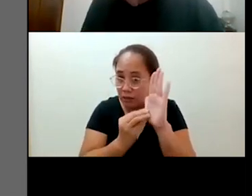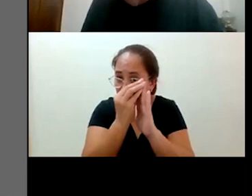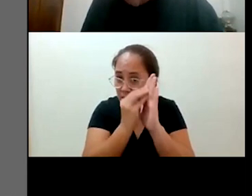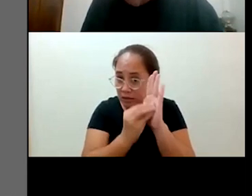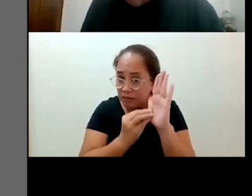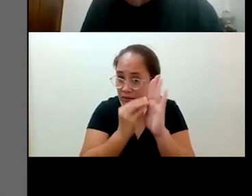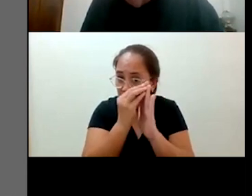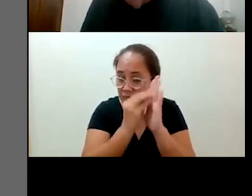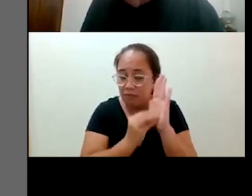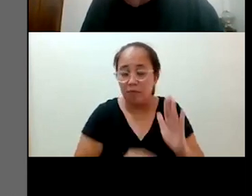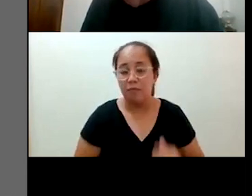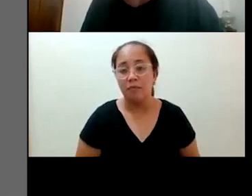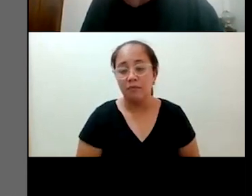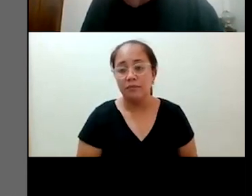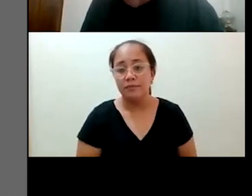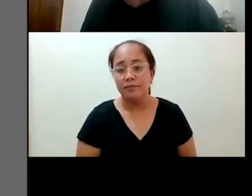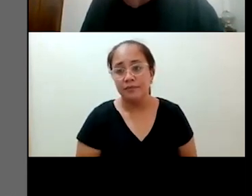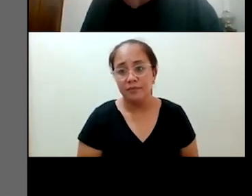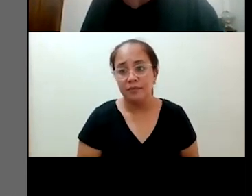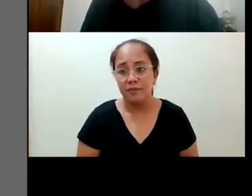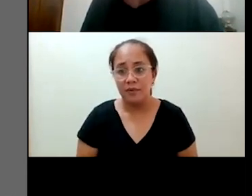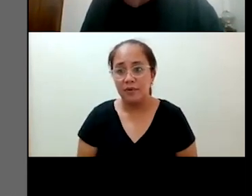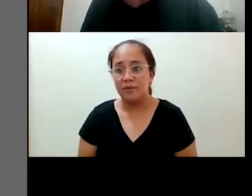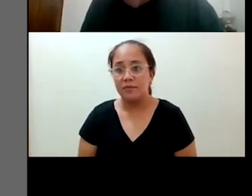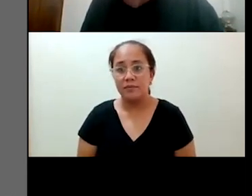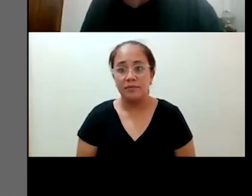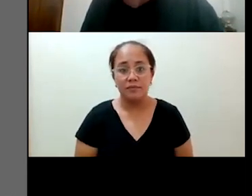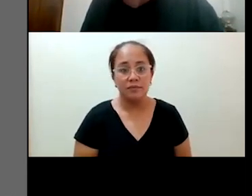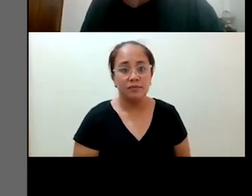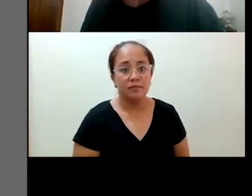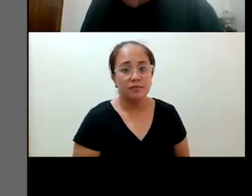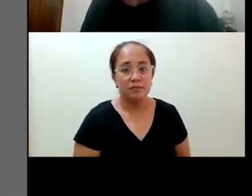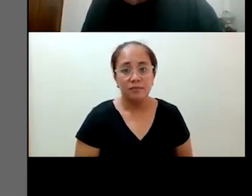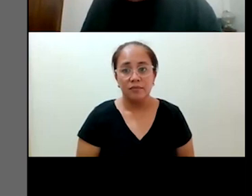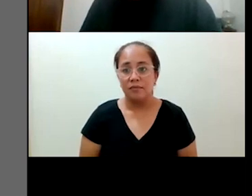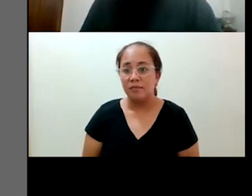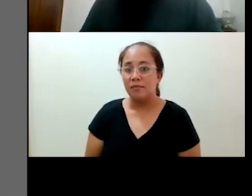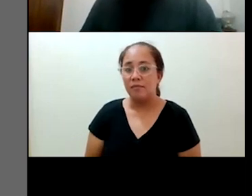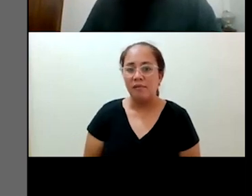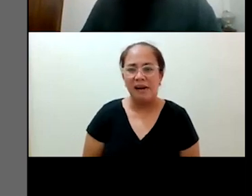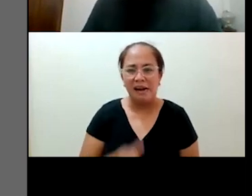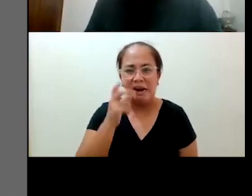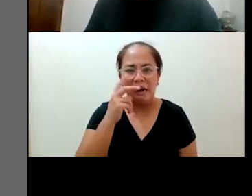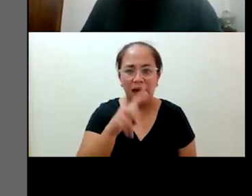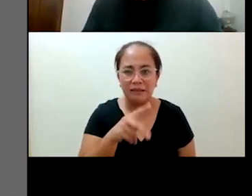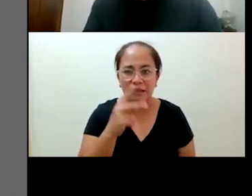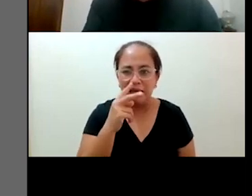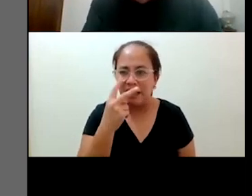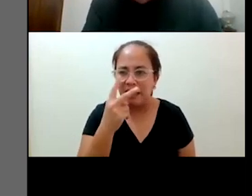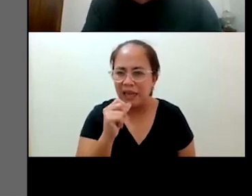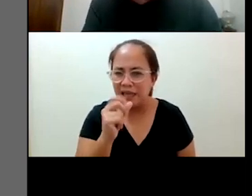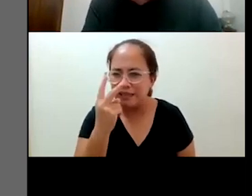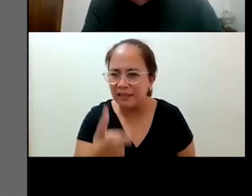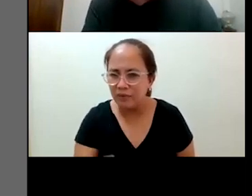No. Uh, Orange is more like this. I can't see. Let me see. Sorry, with the